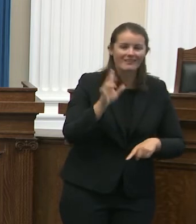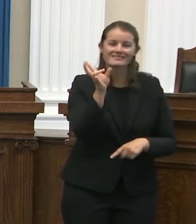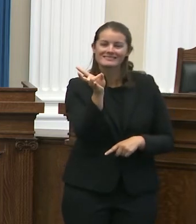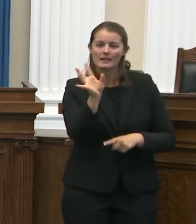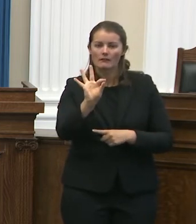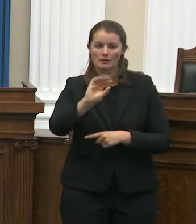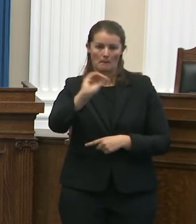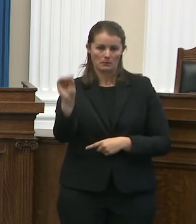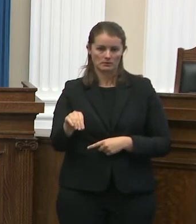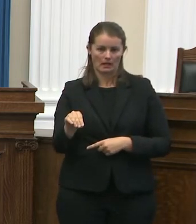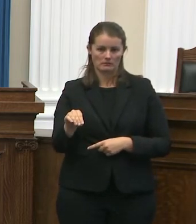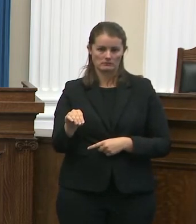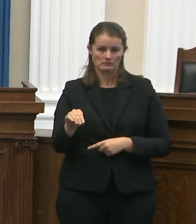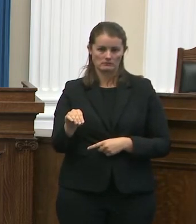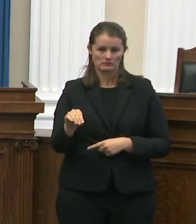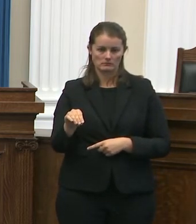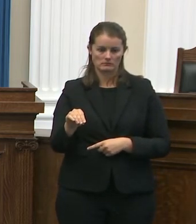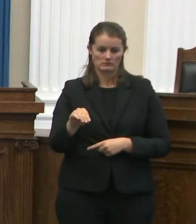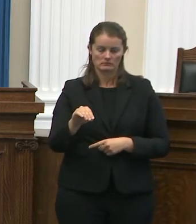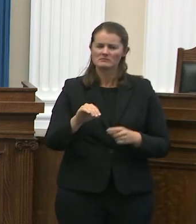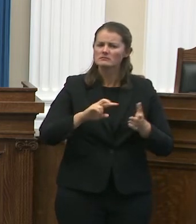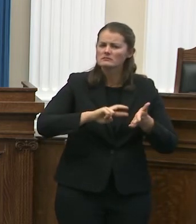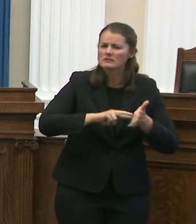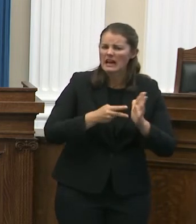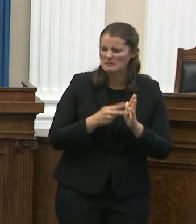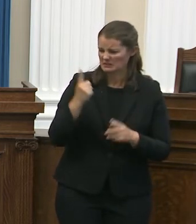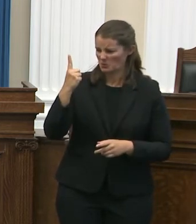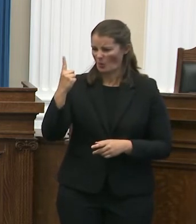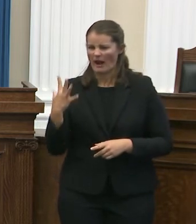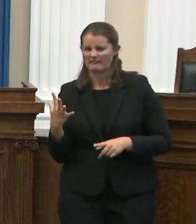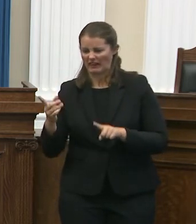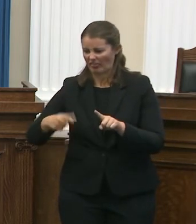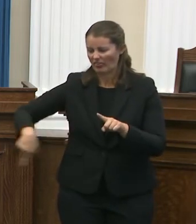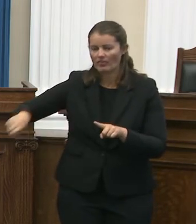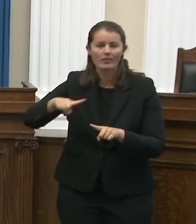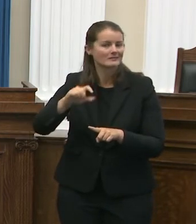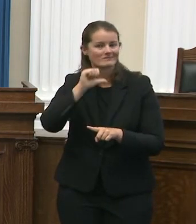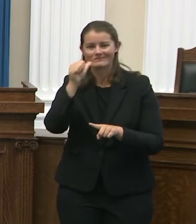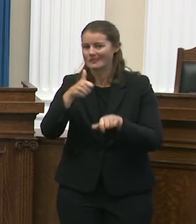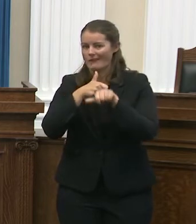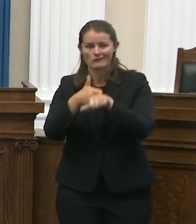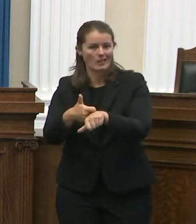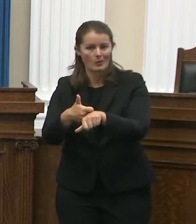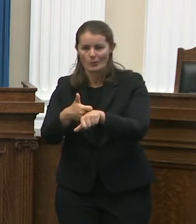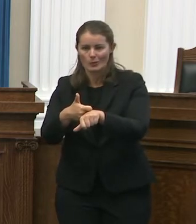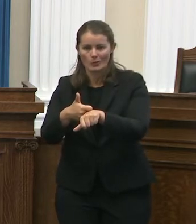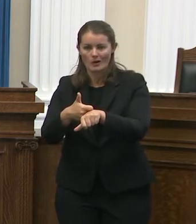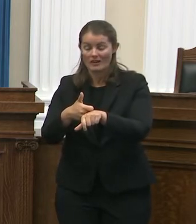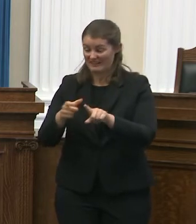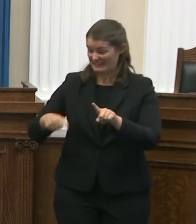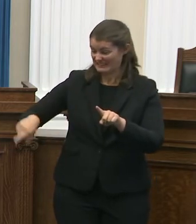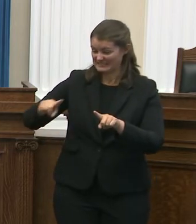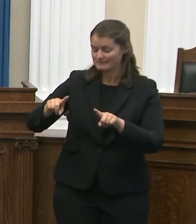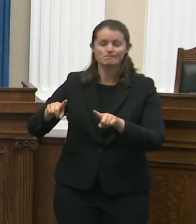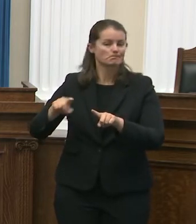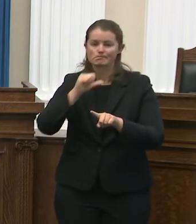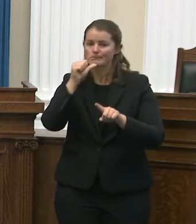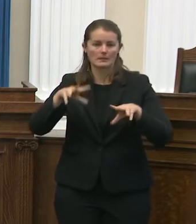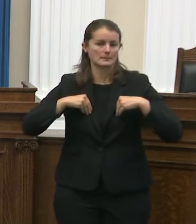visited by OSHA inspectors are not in compliance with our measures, and this is simply